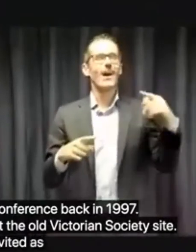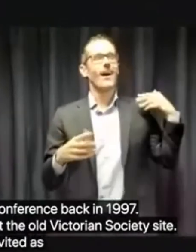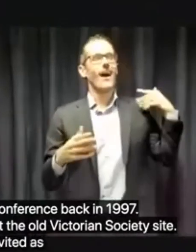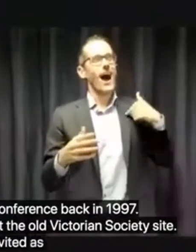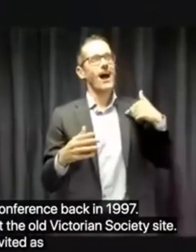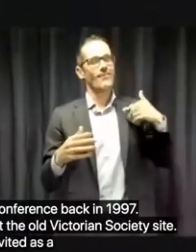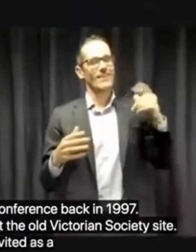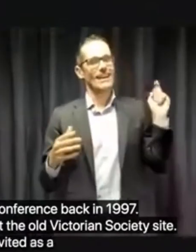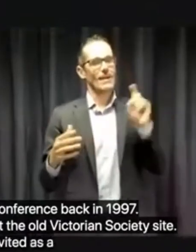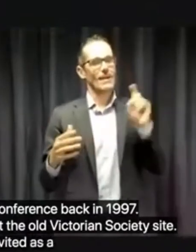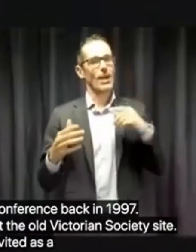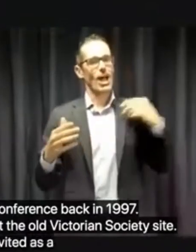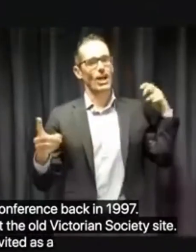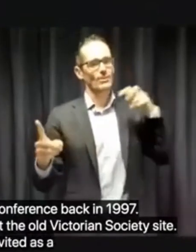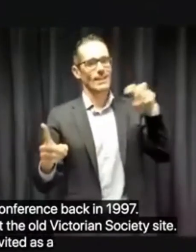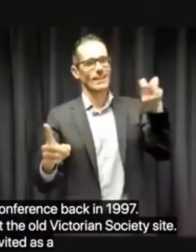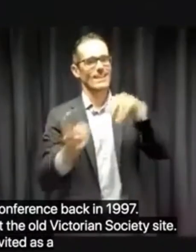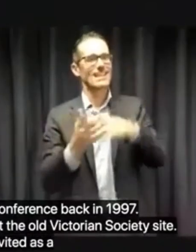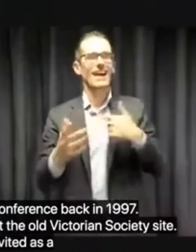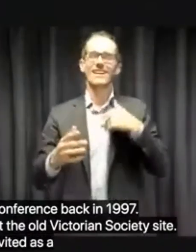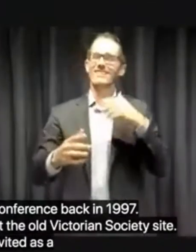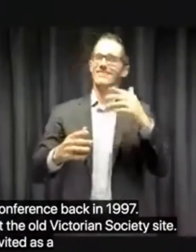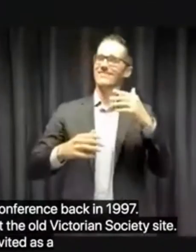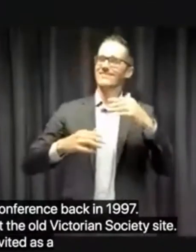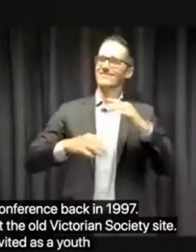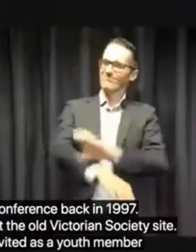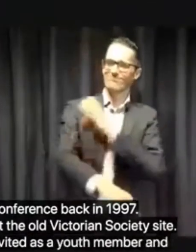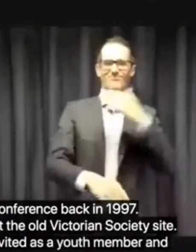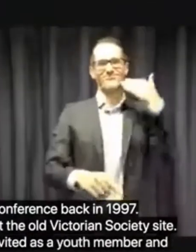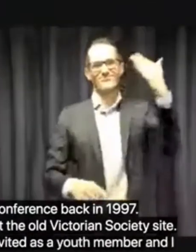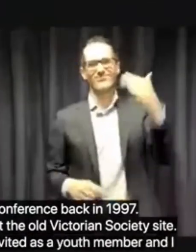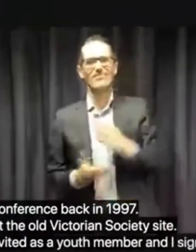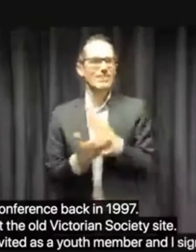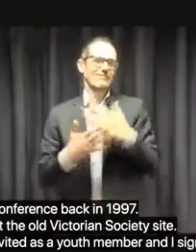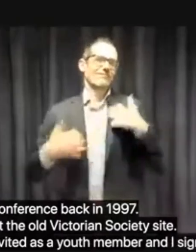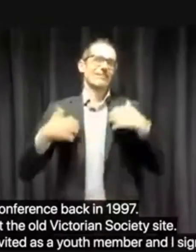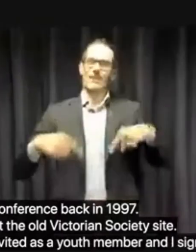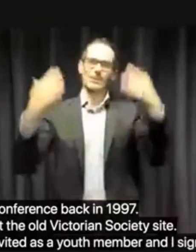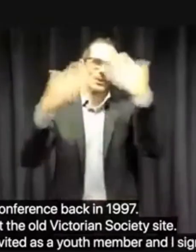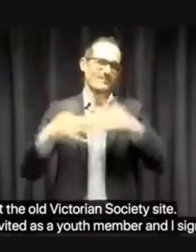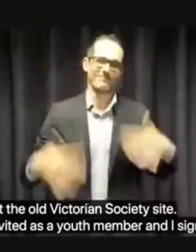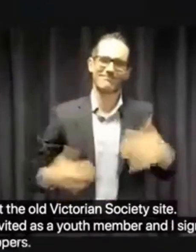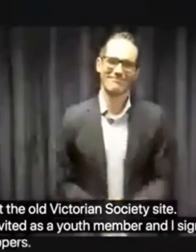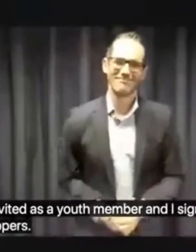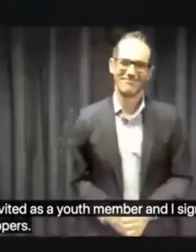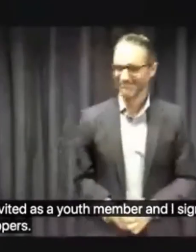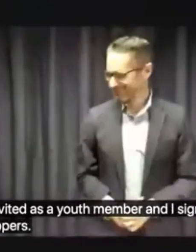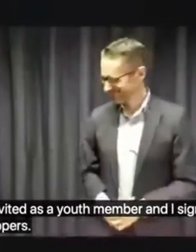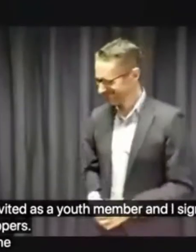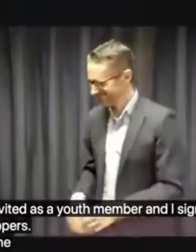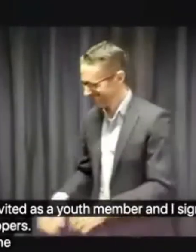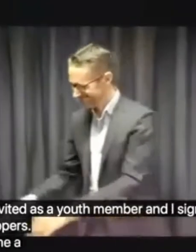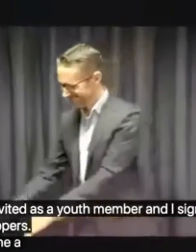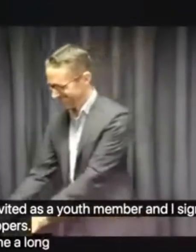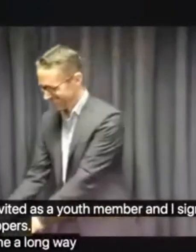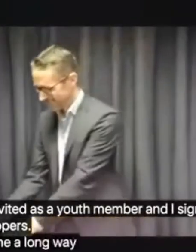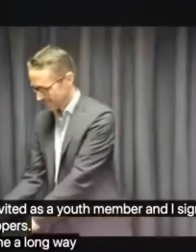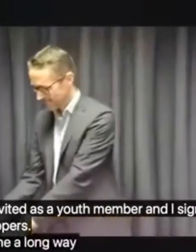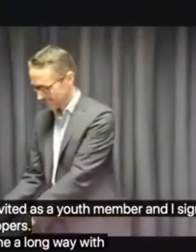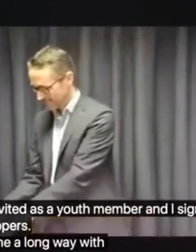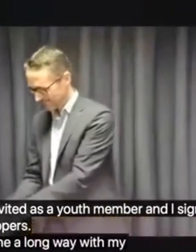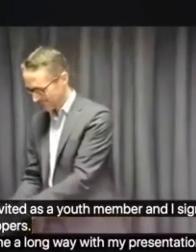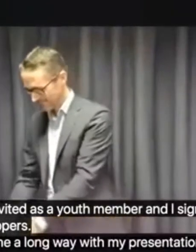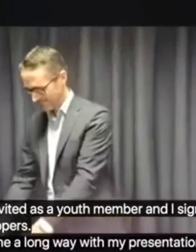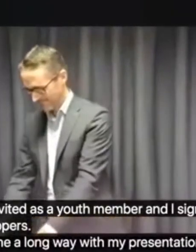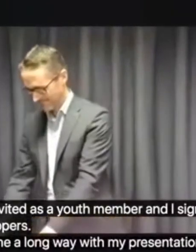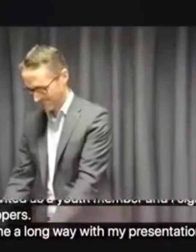and struggled, so I must say I've come a long way with my presentation skills, and I'm much more confident, and I'm very pleased to be here with you